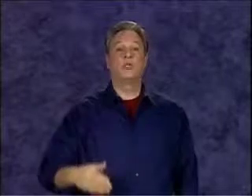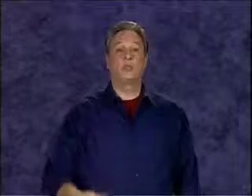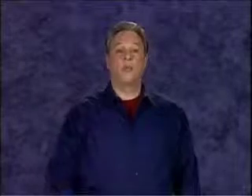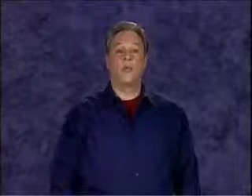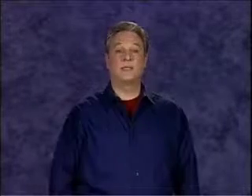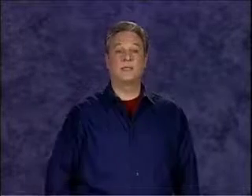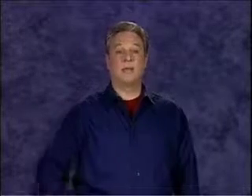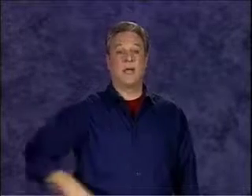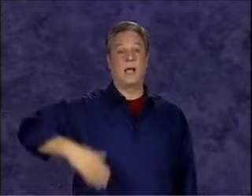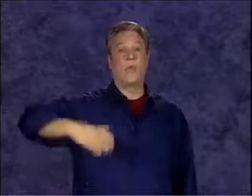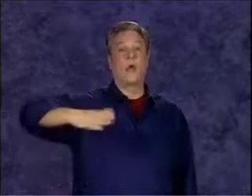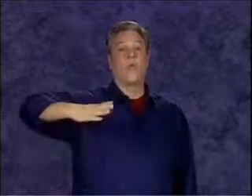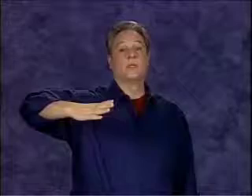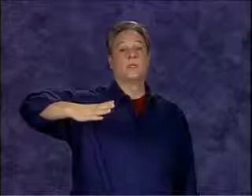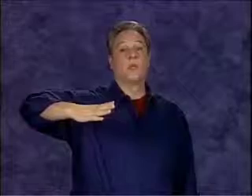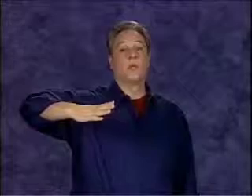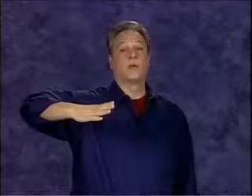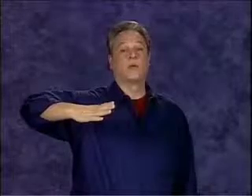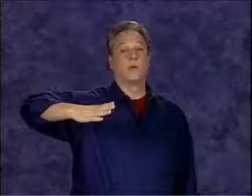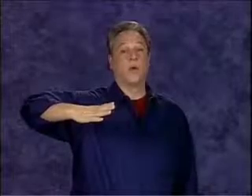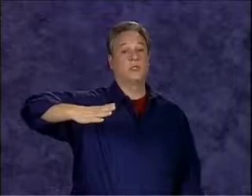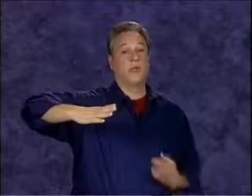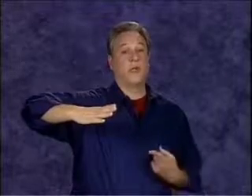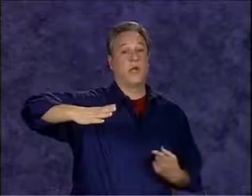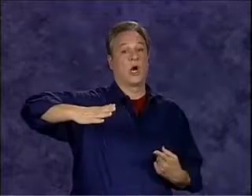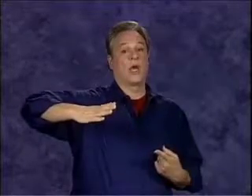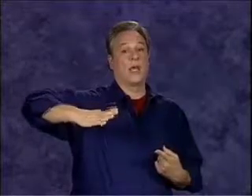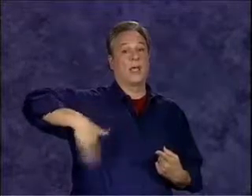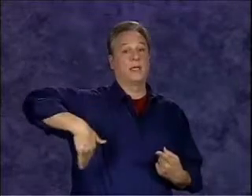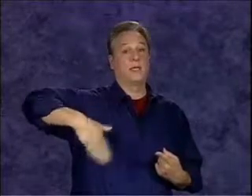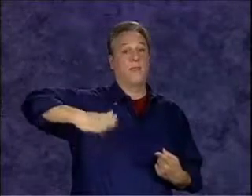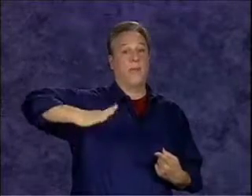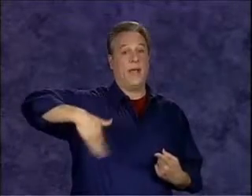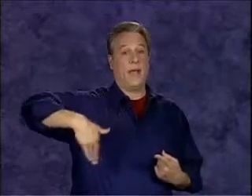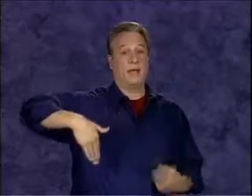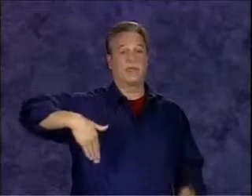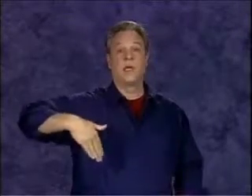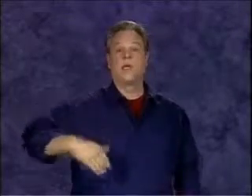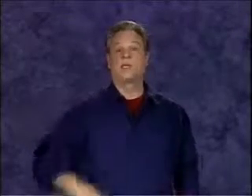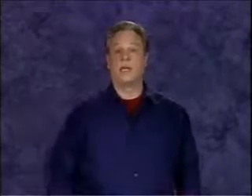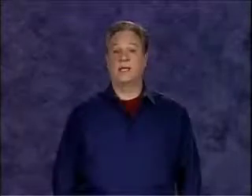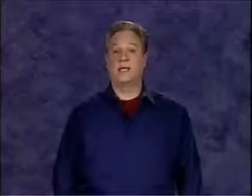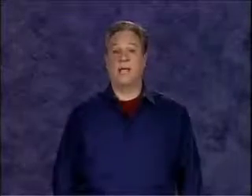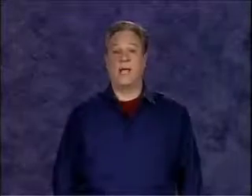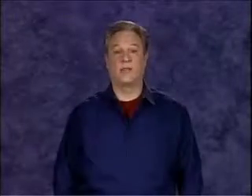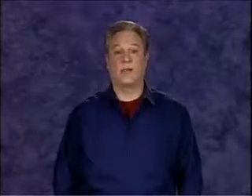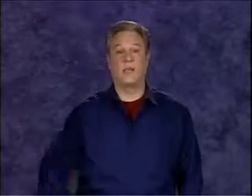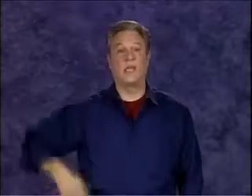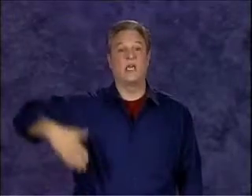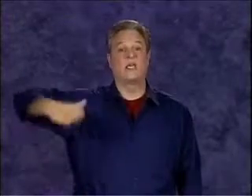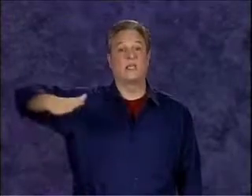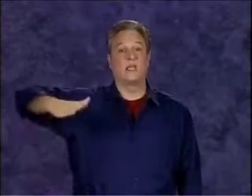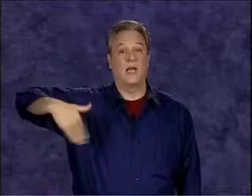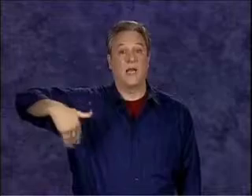push the present time when someone was supposed to be there into the past to indicate that he is